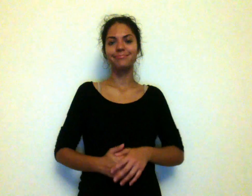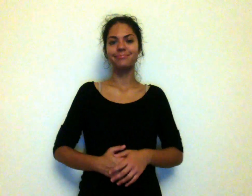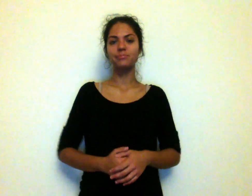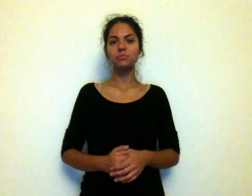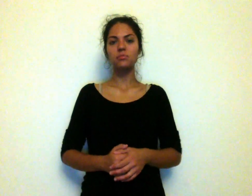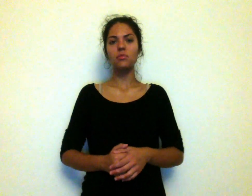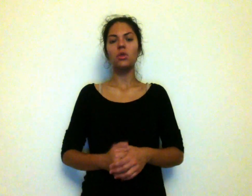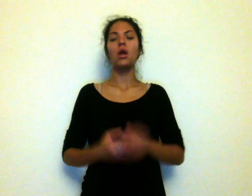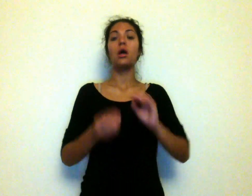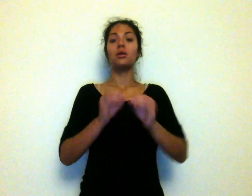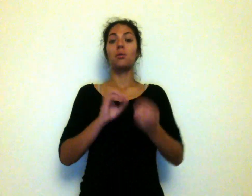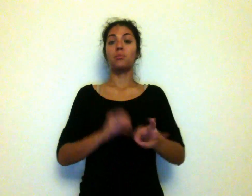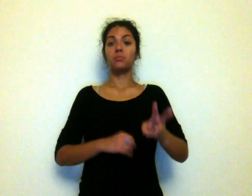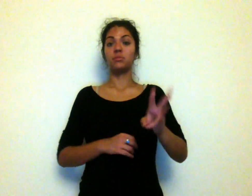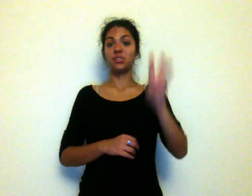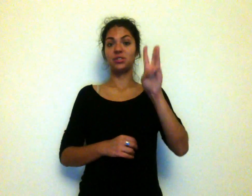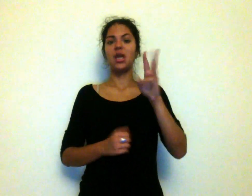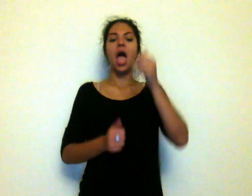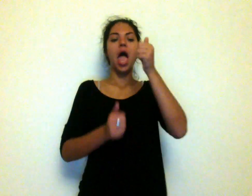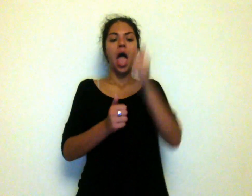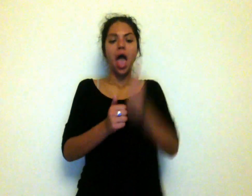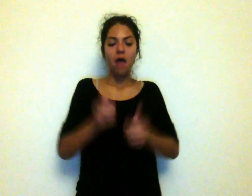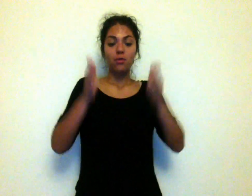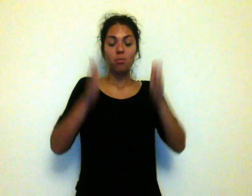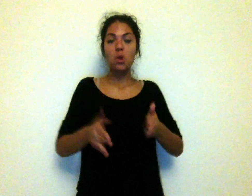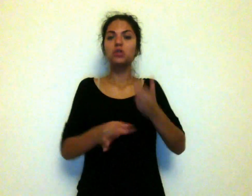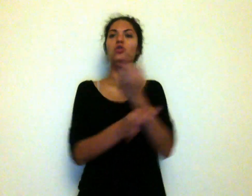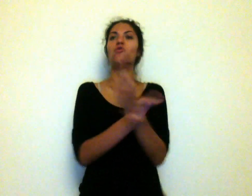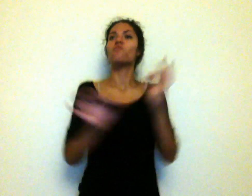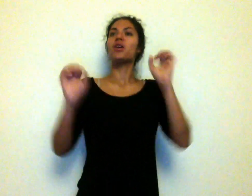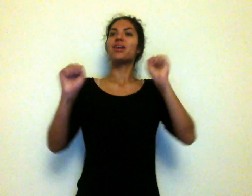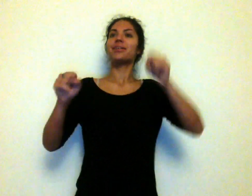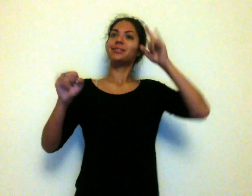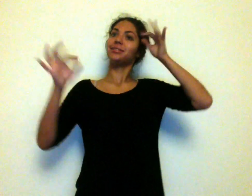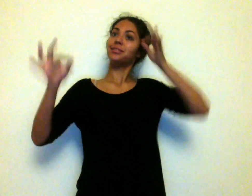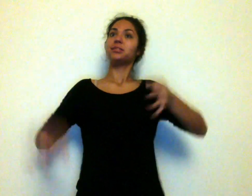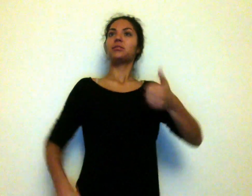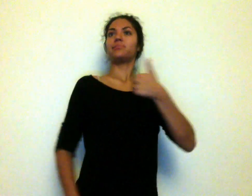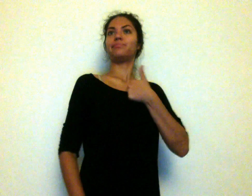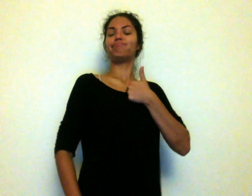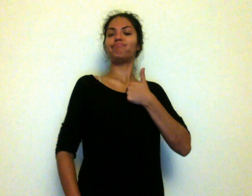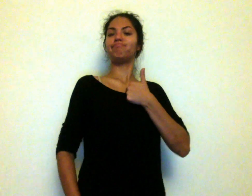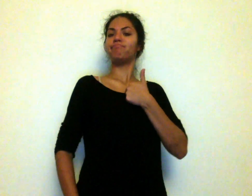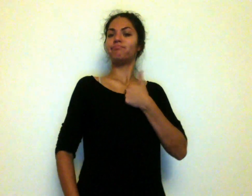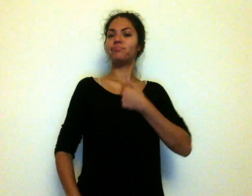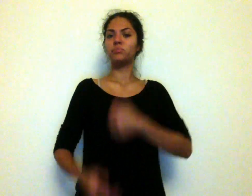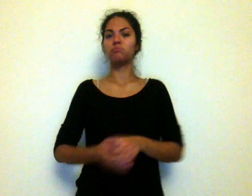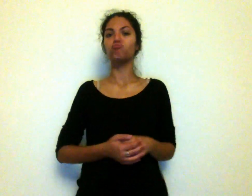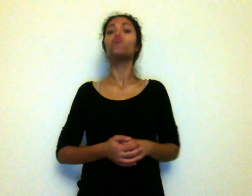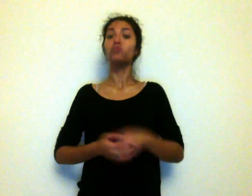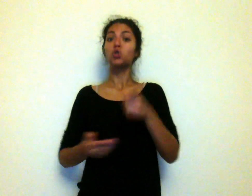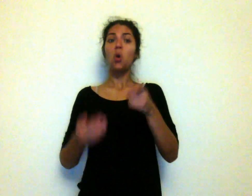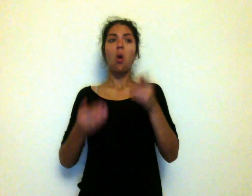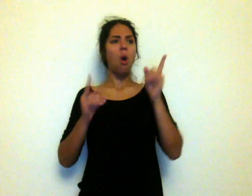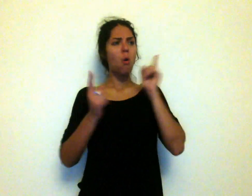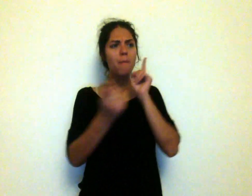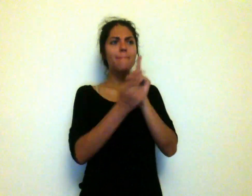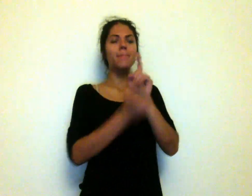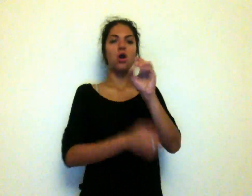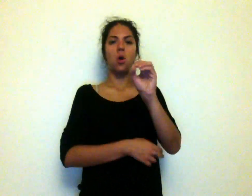is free to choose his own. Every person is free to choose his own. So if you go to an Orthodox Hindu